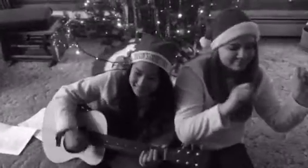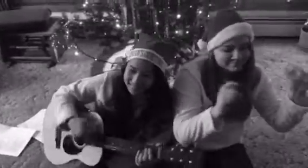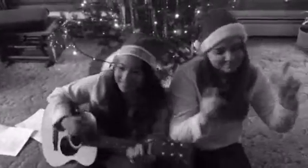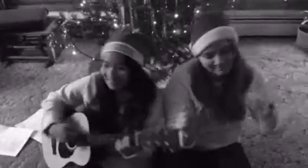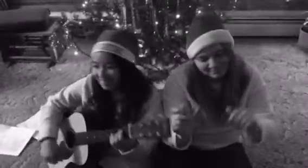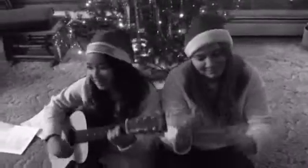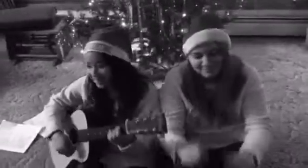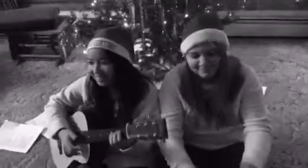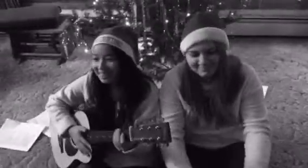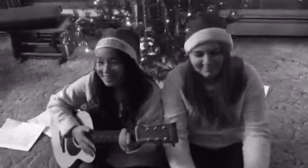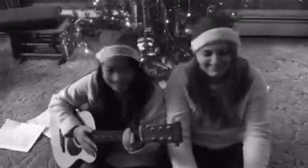Baby, now Baby,